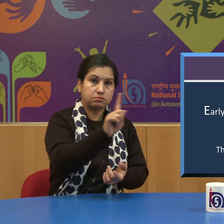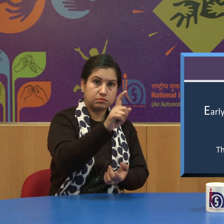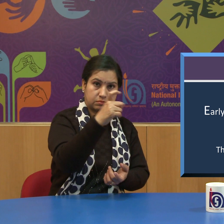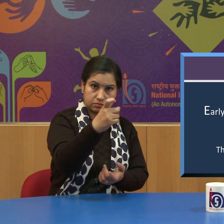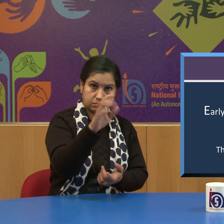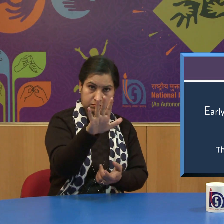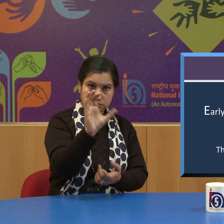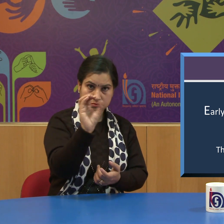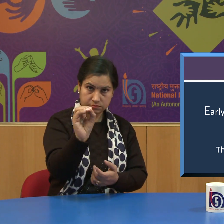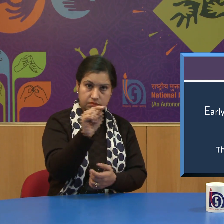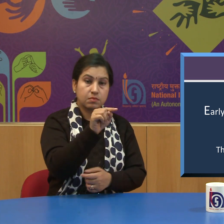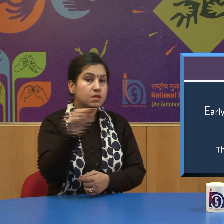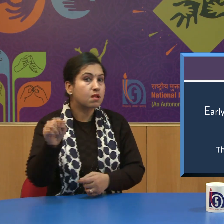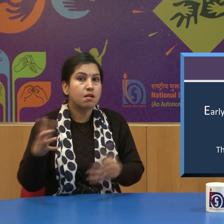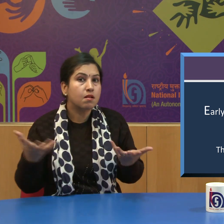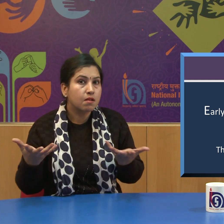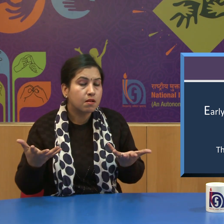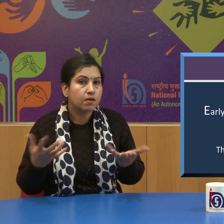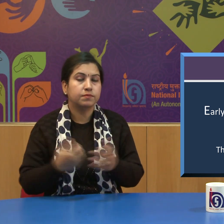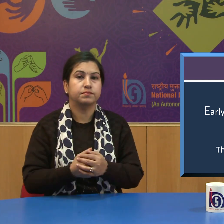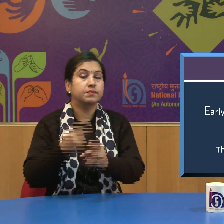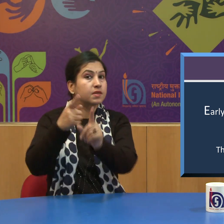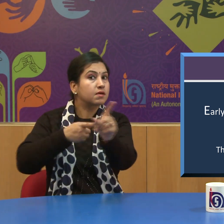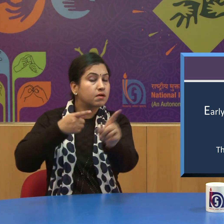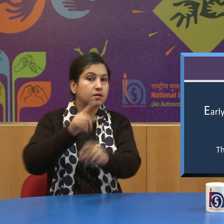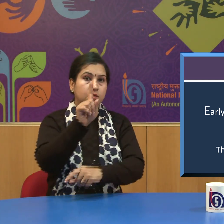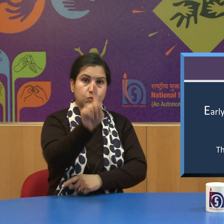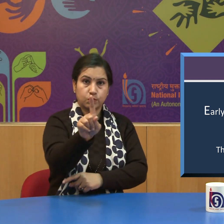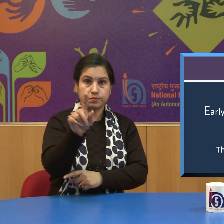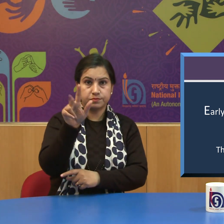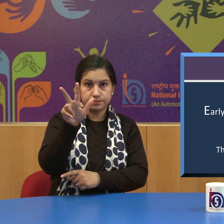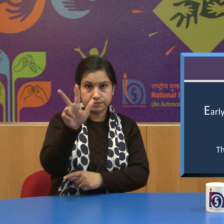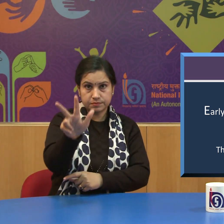1750 till the year 1857.